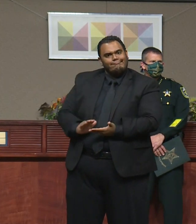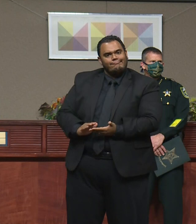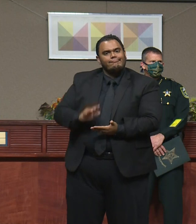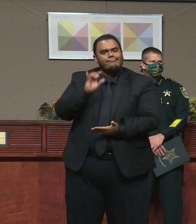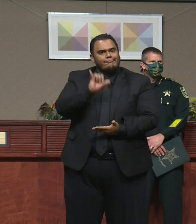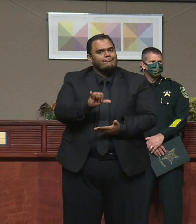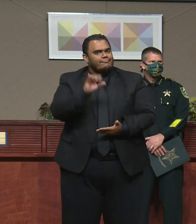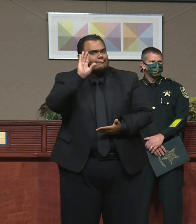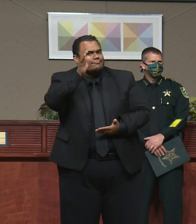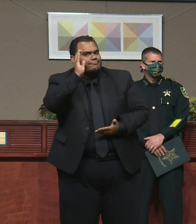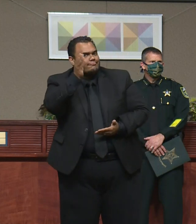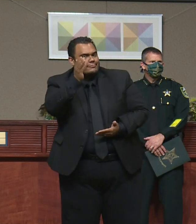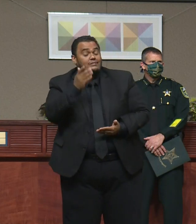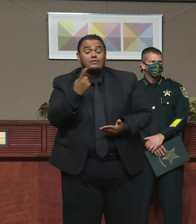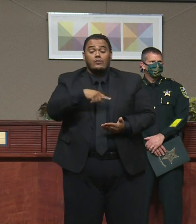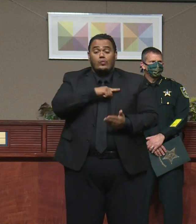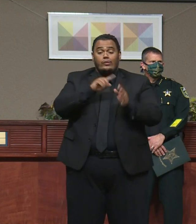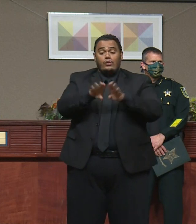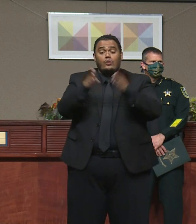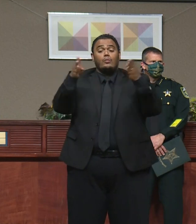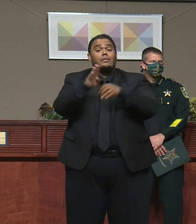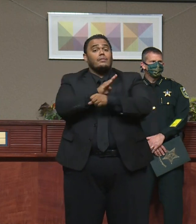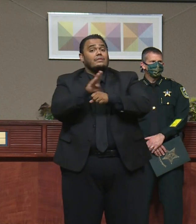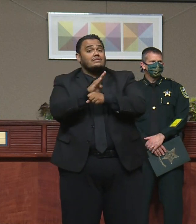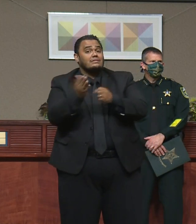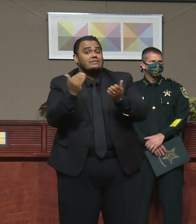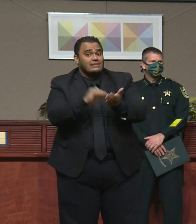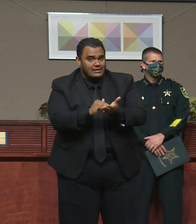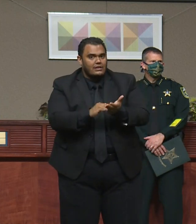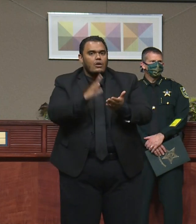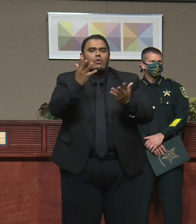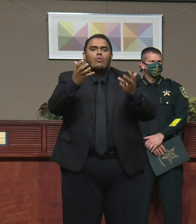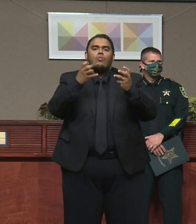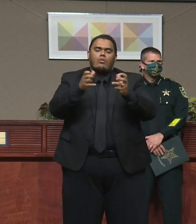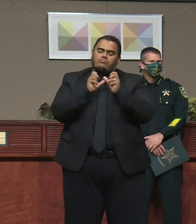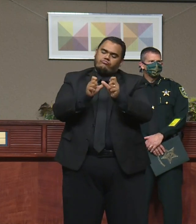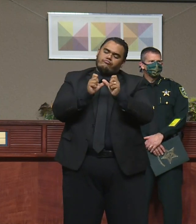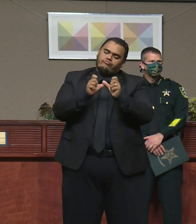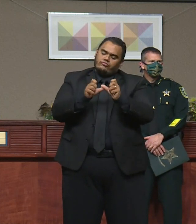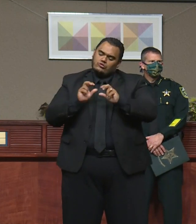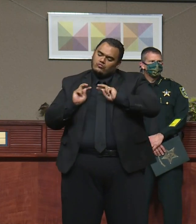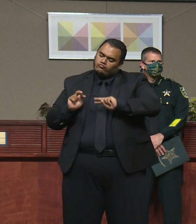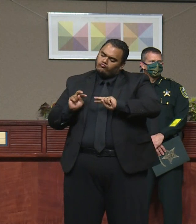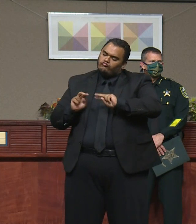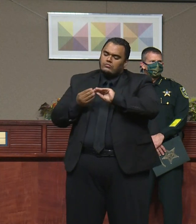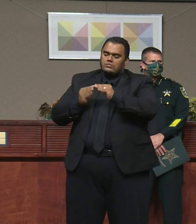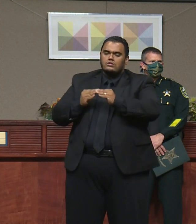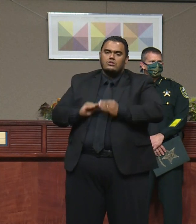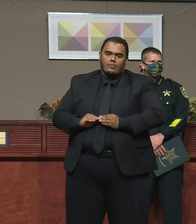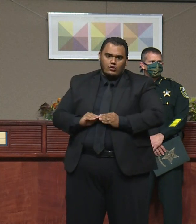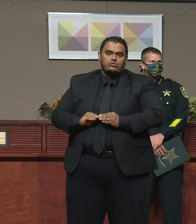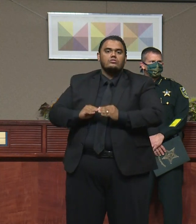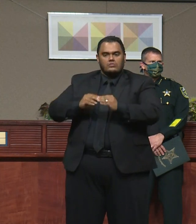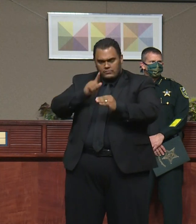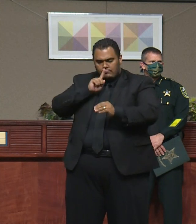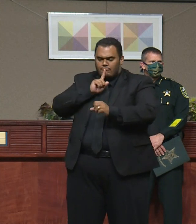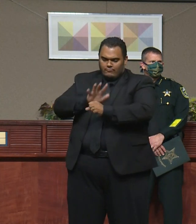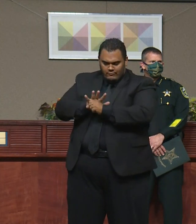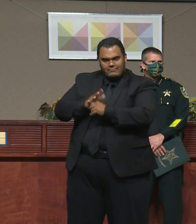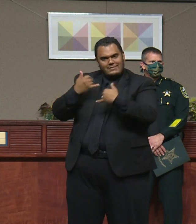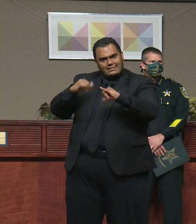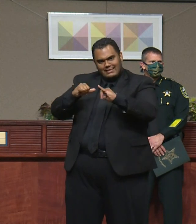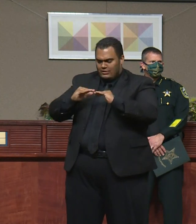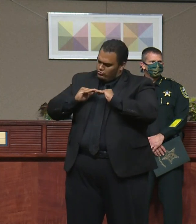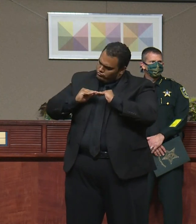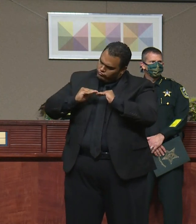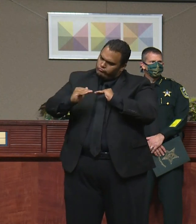we reopen businesses here, we want to continue monitoring those numbers to ensure that they remain low. Otherwise, we'll have to